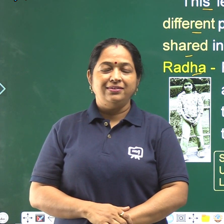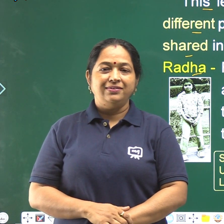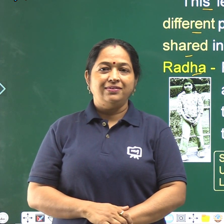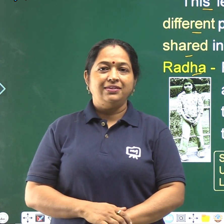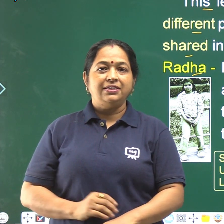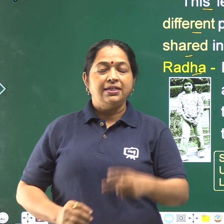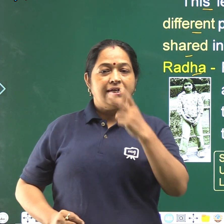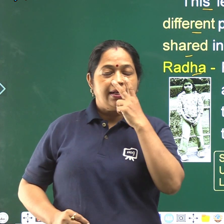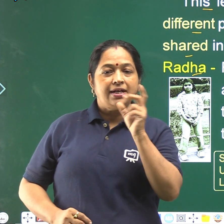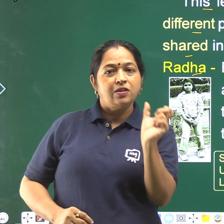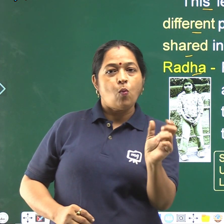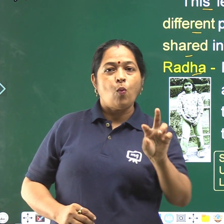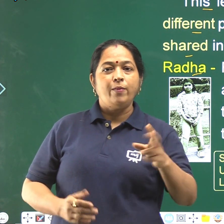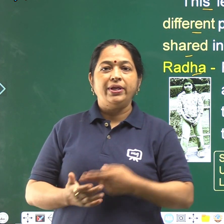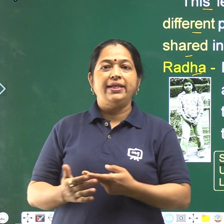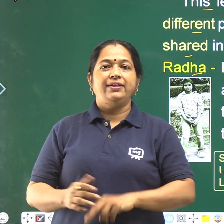Let's see the word meanings.